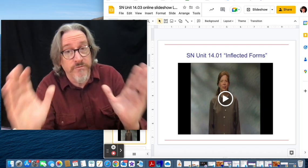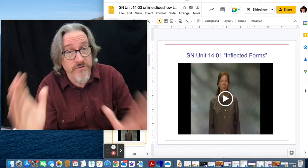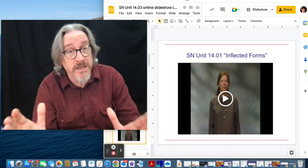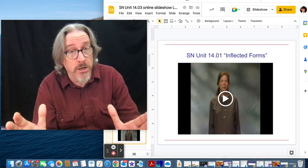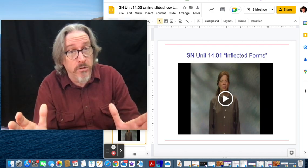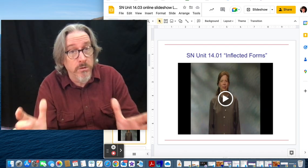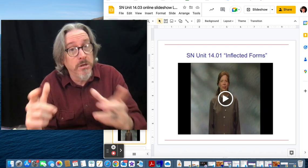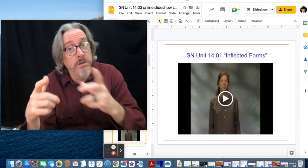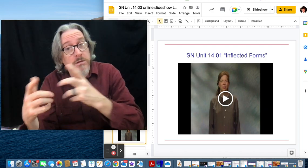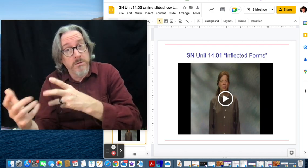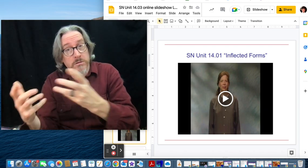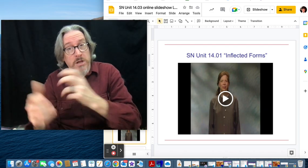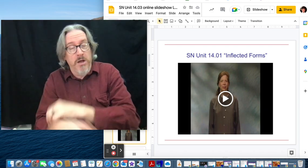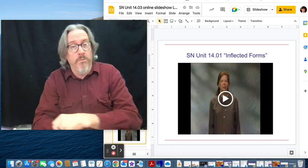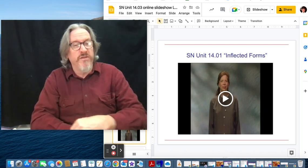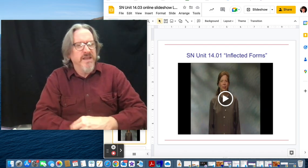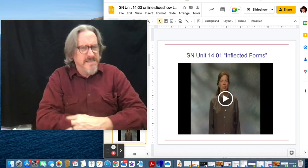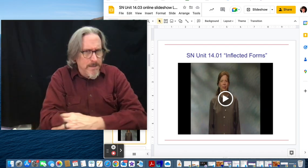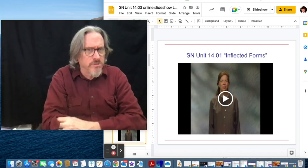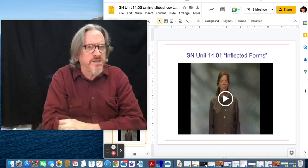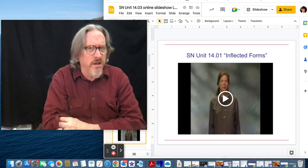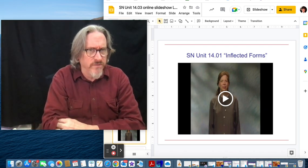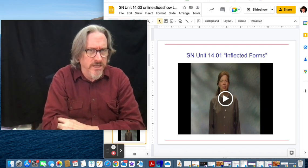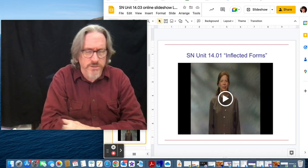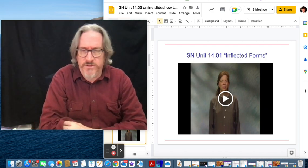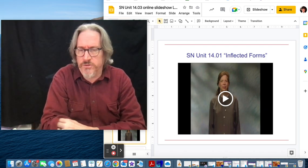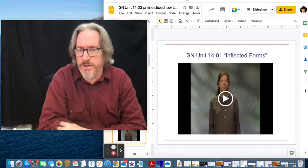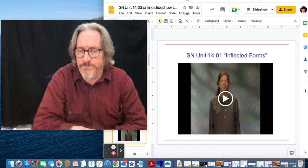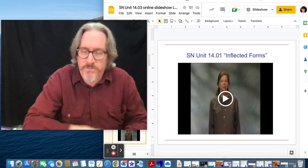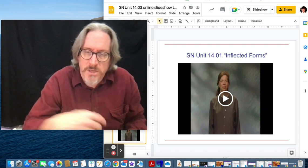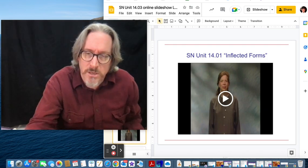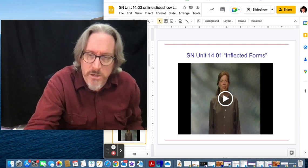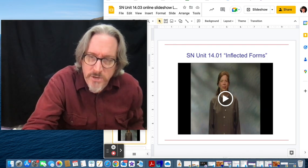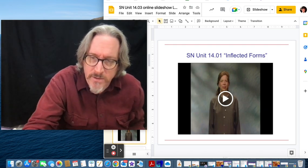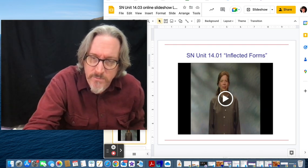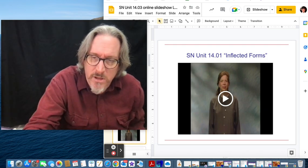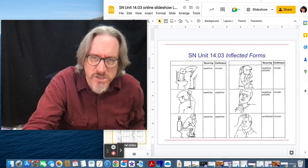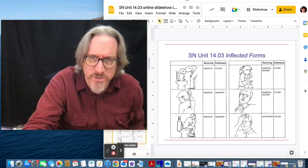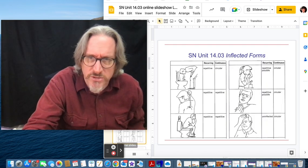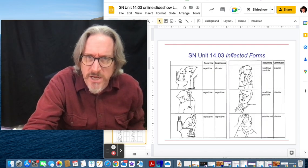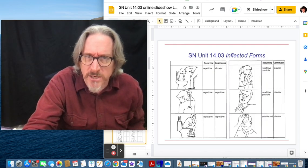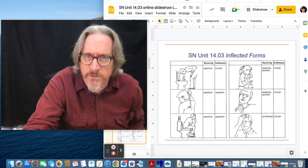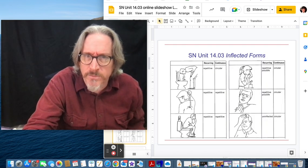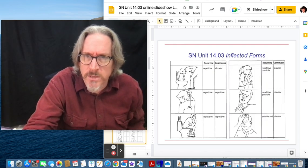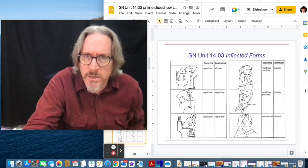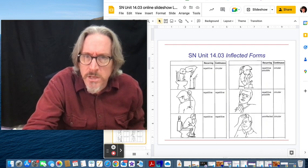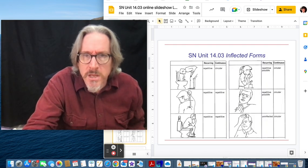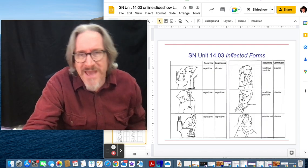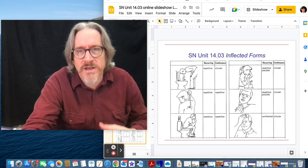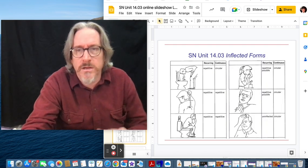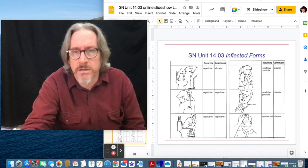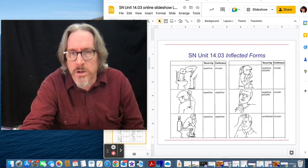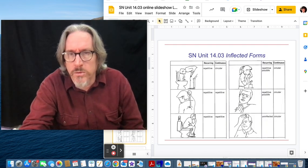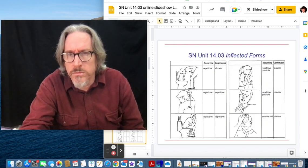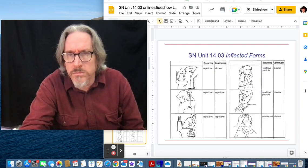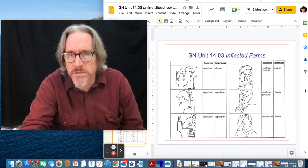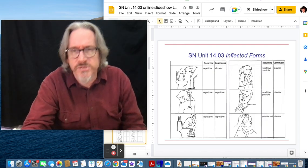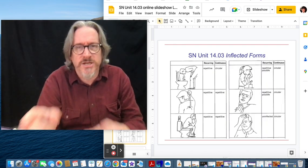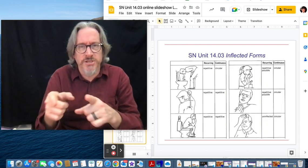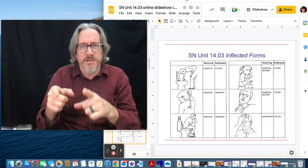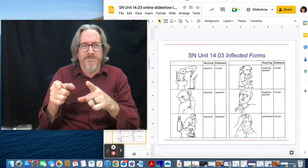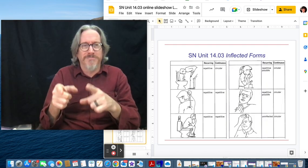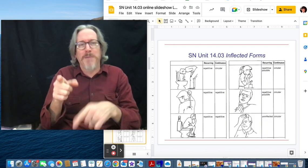instruction video with examples of each of the three. Okay, it's really dry in here. And then,